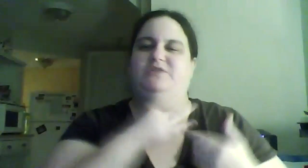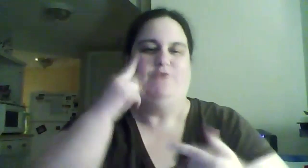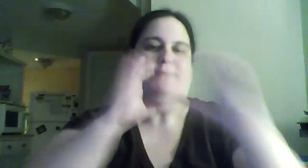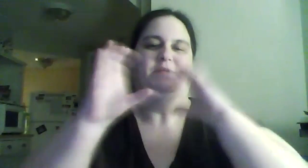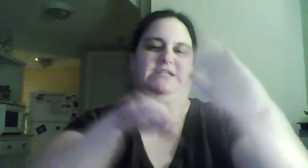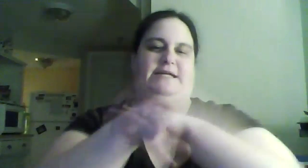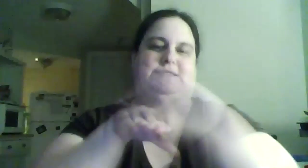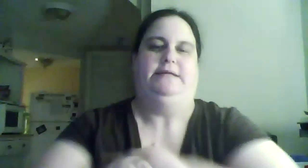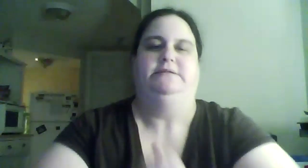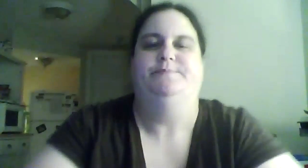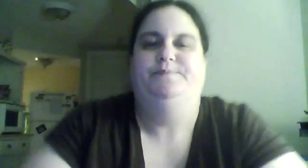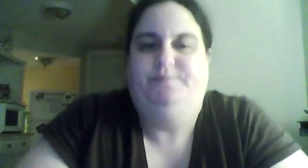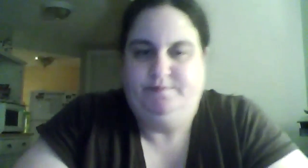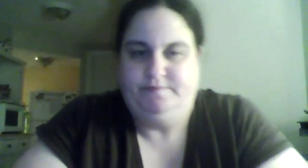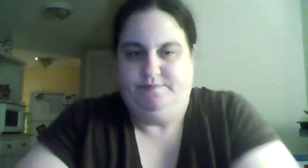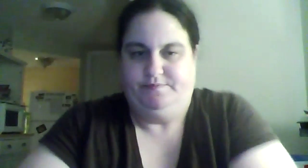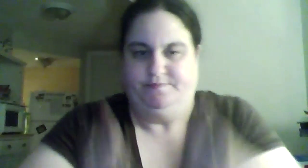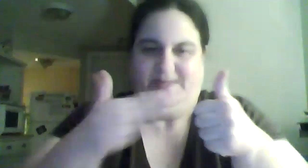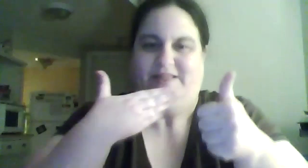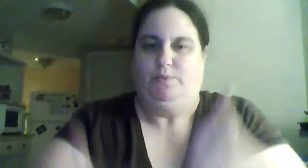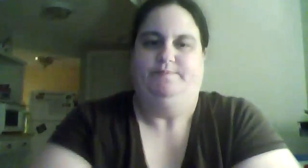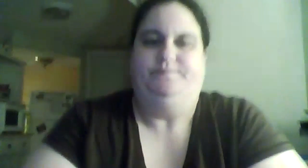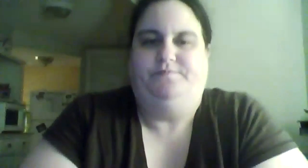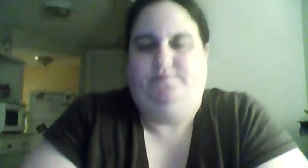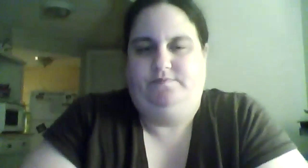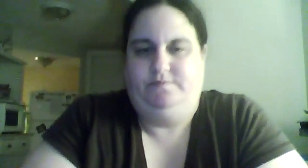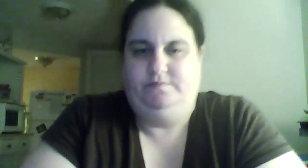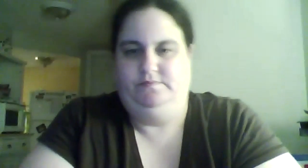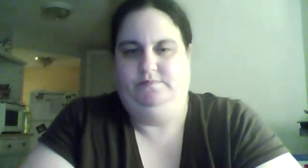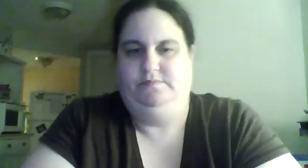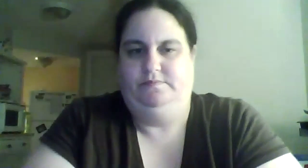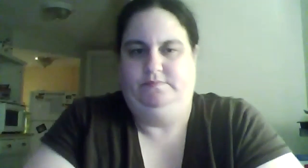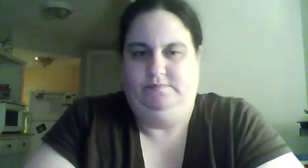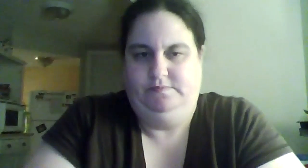that topic for communication access.